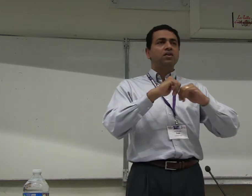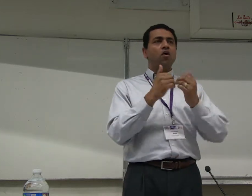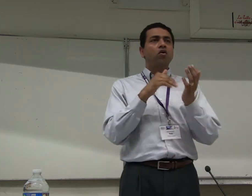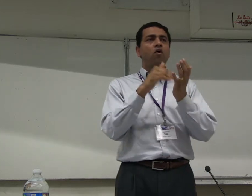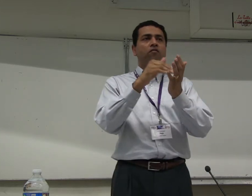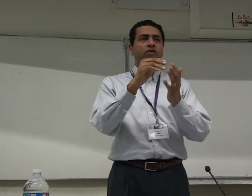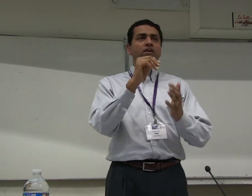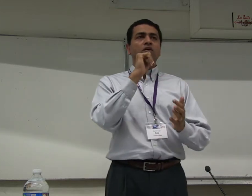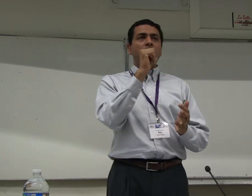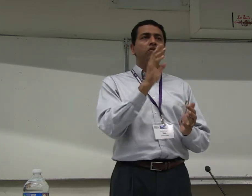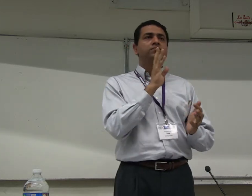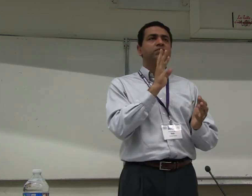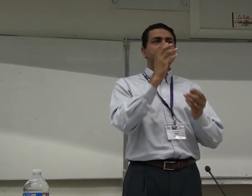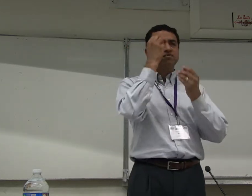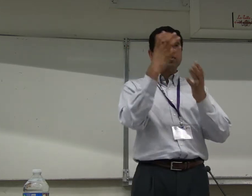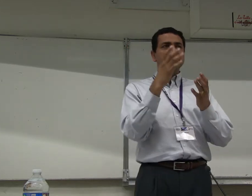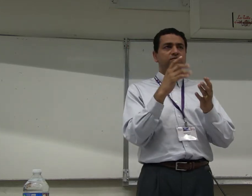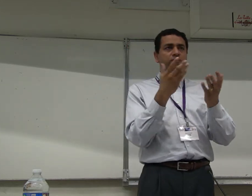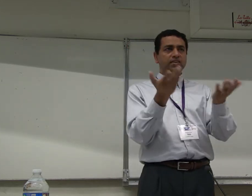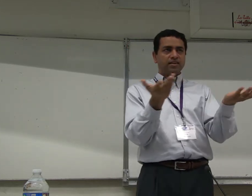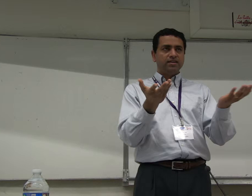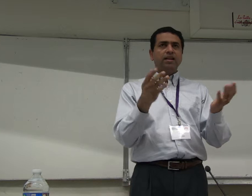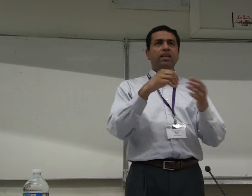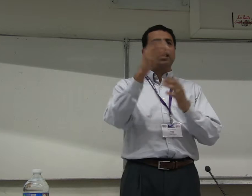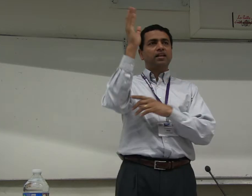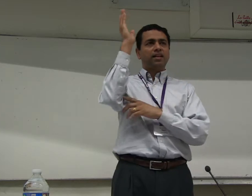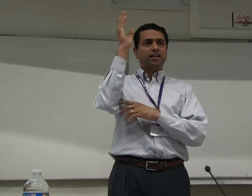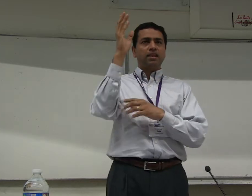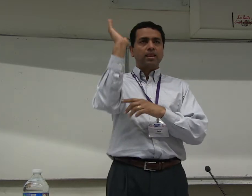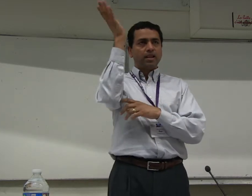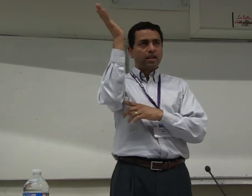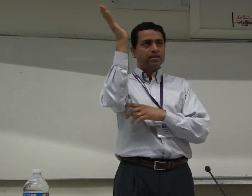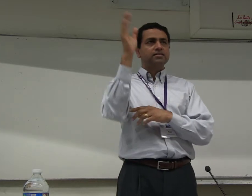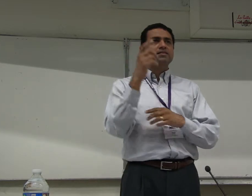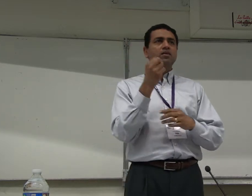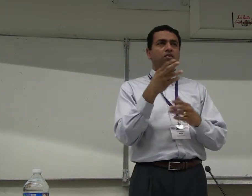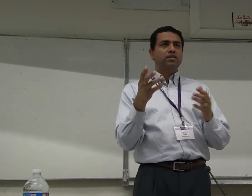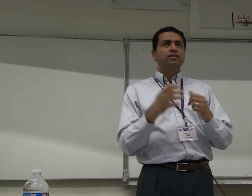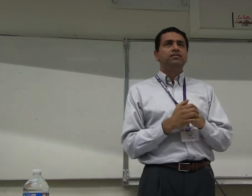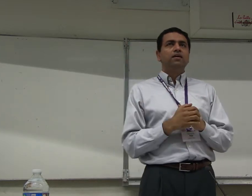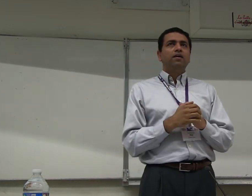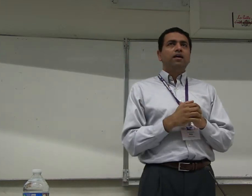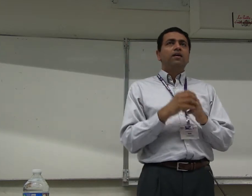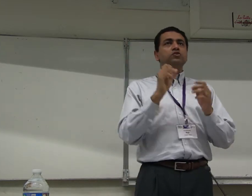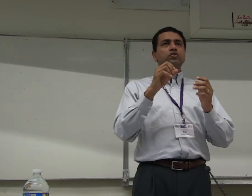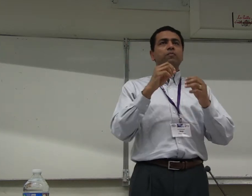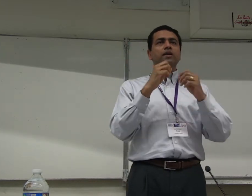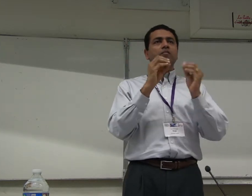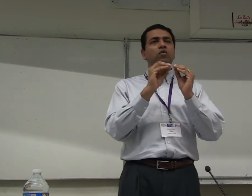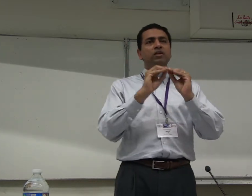The question of how often non-speech information shows up in lectures